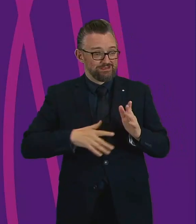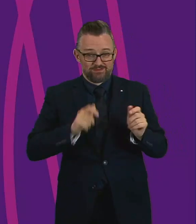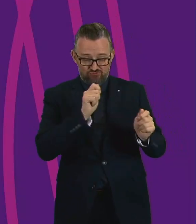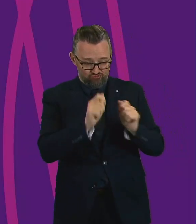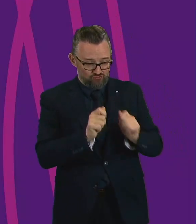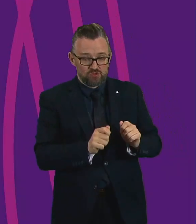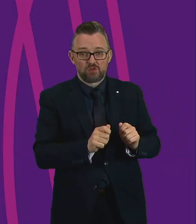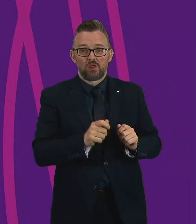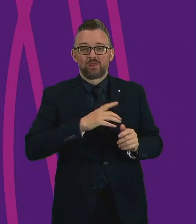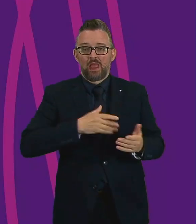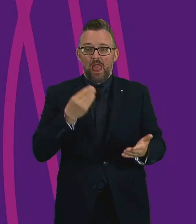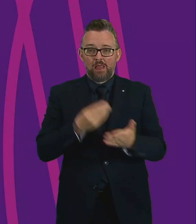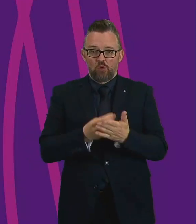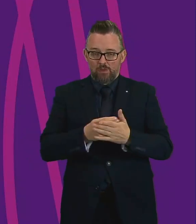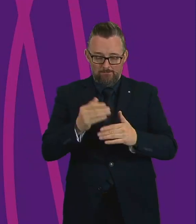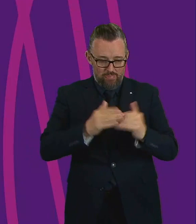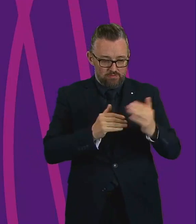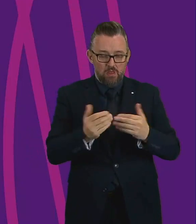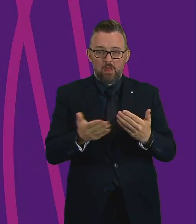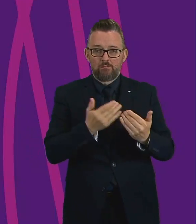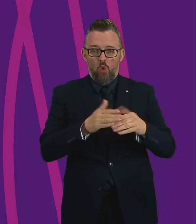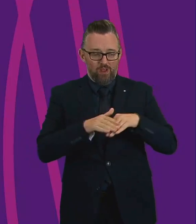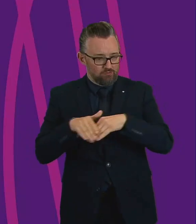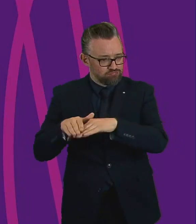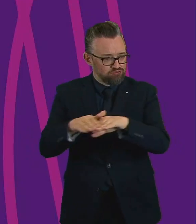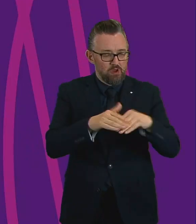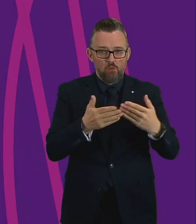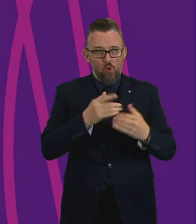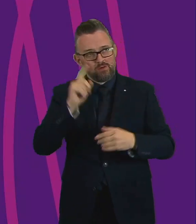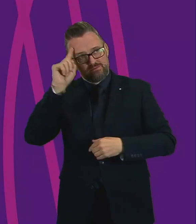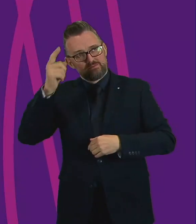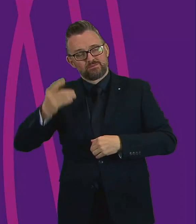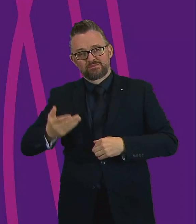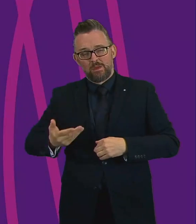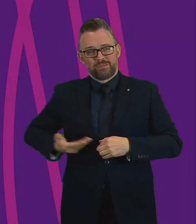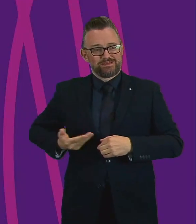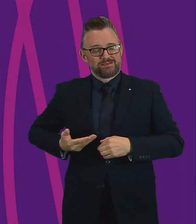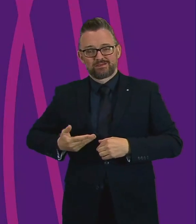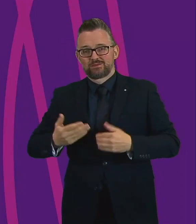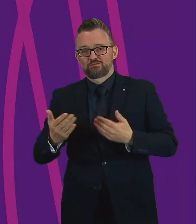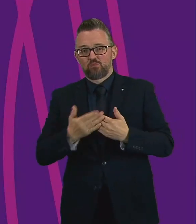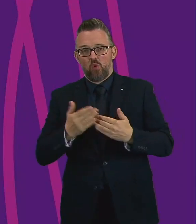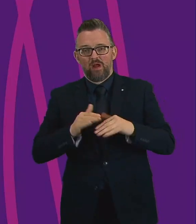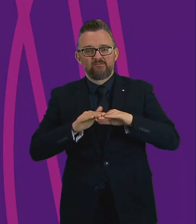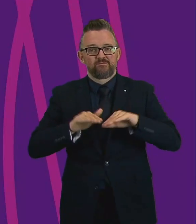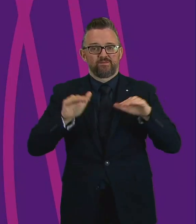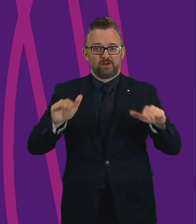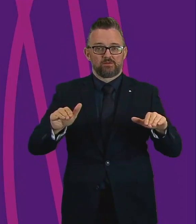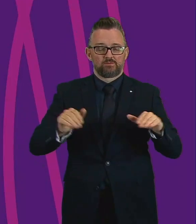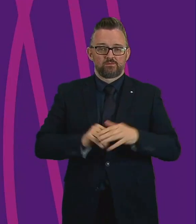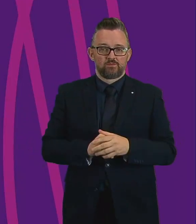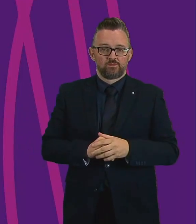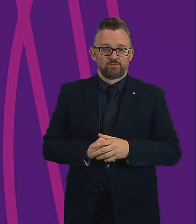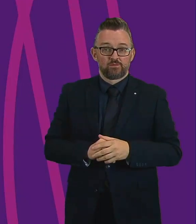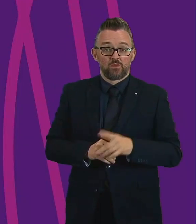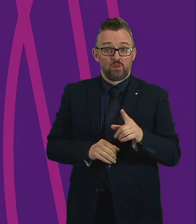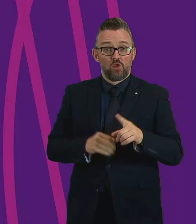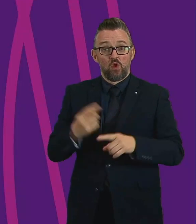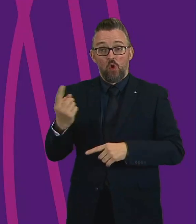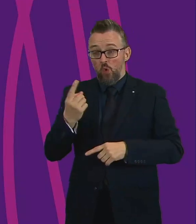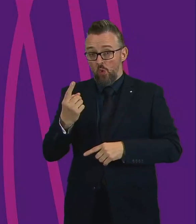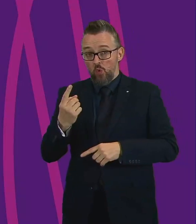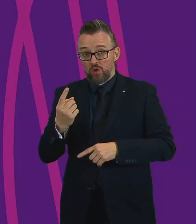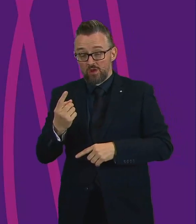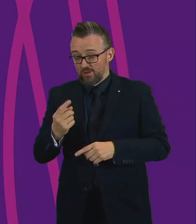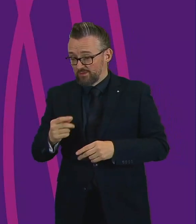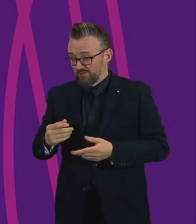economy that is more democratic, entrepreneurial and fairer. In times of crisis, it is always those with least that